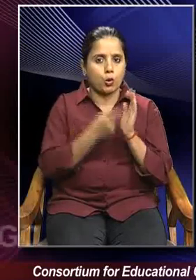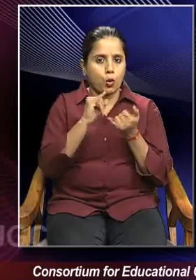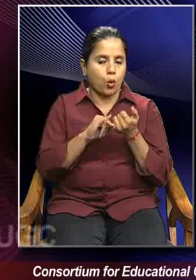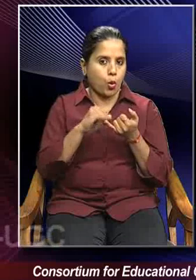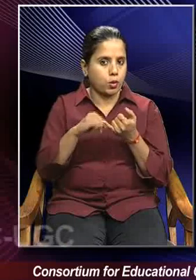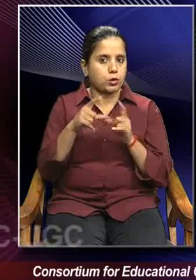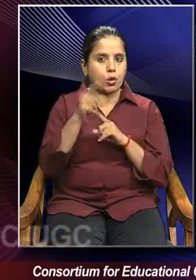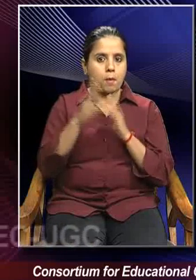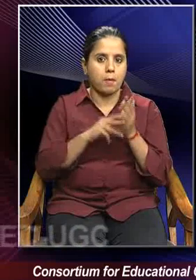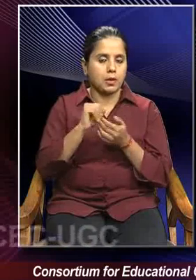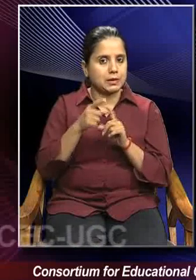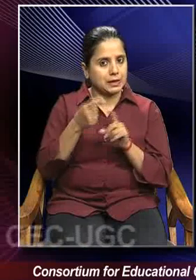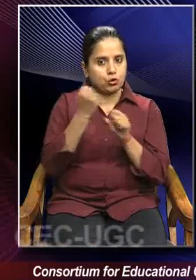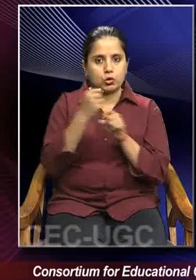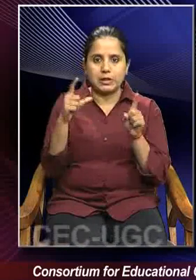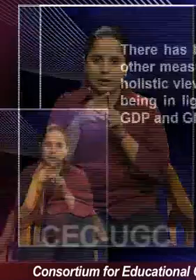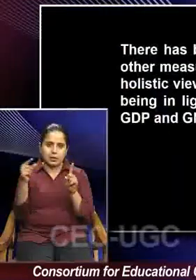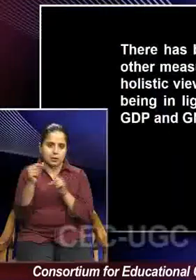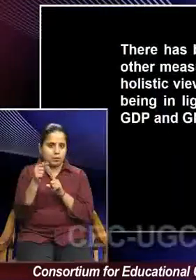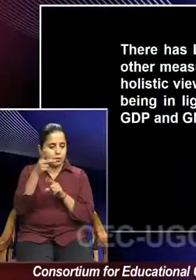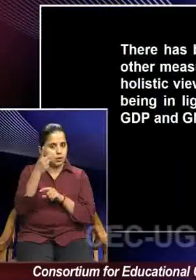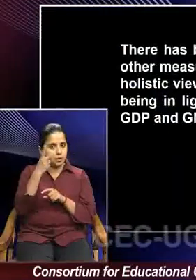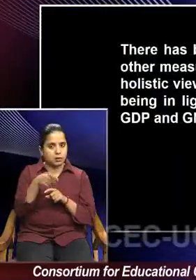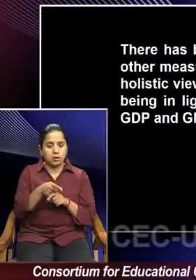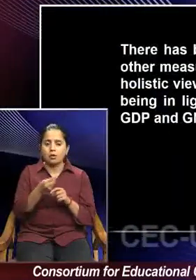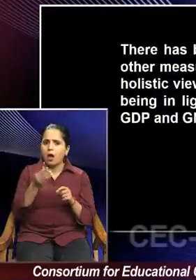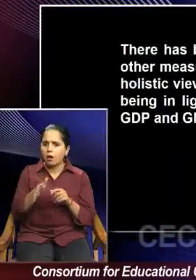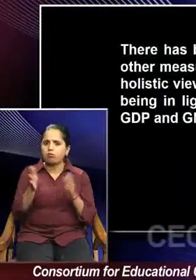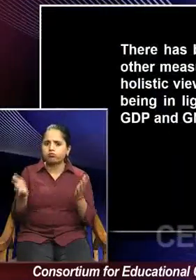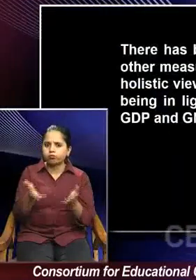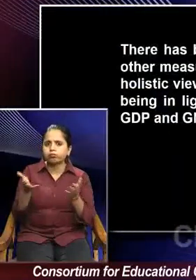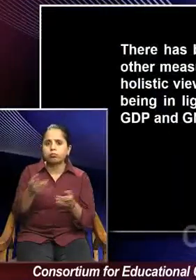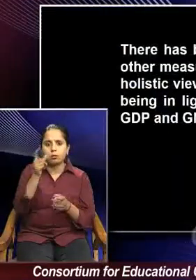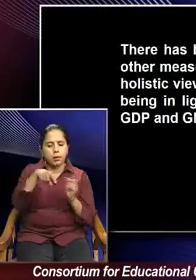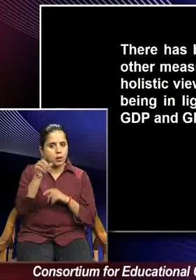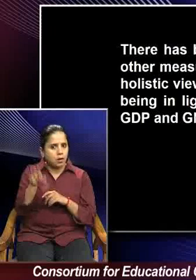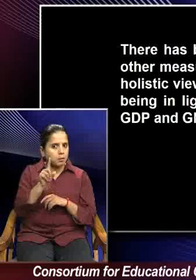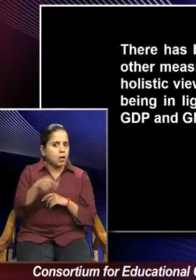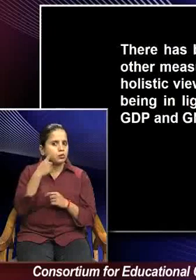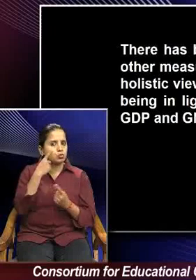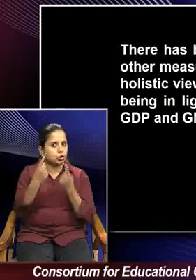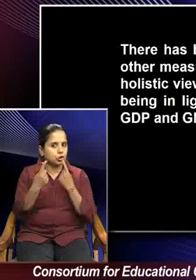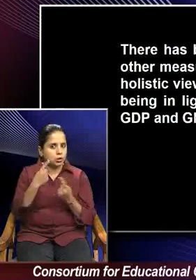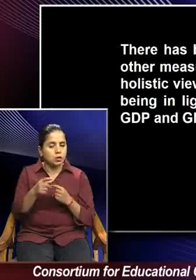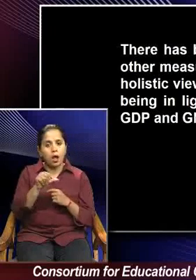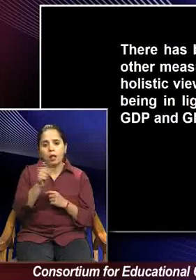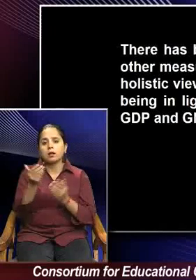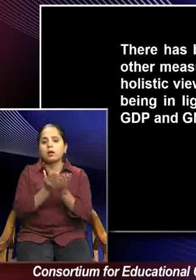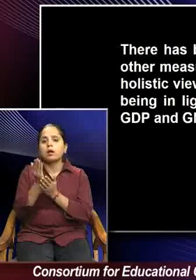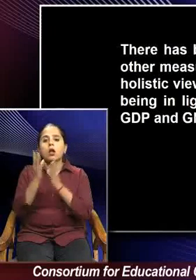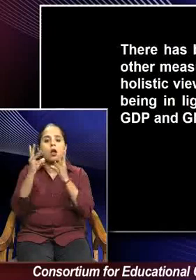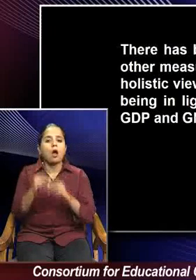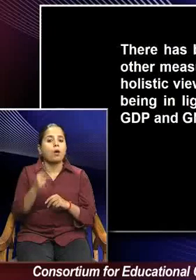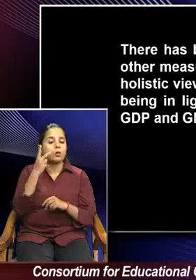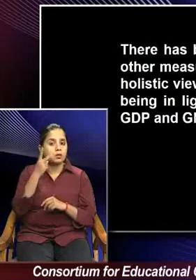domestic product, there has been a push to investigate other measurements